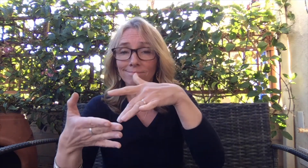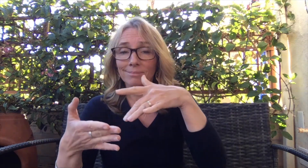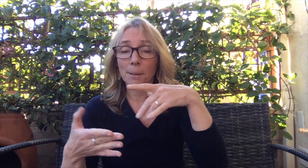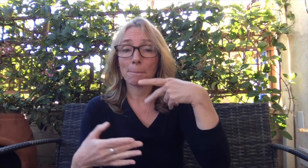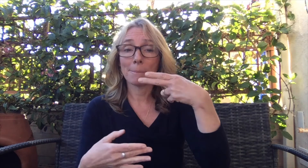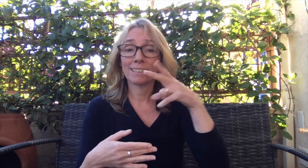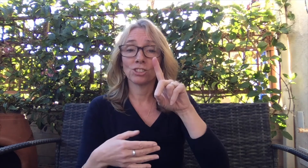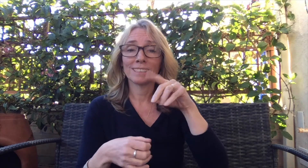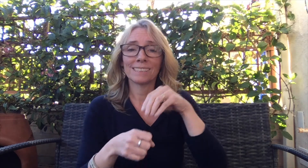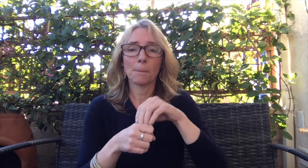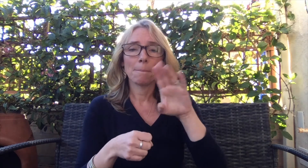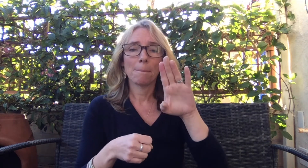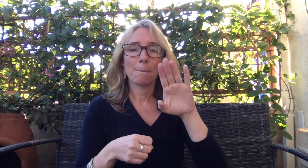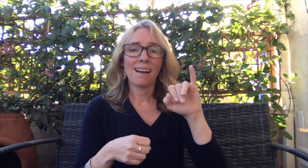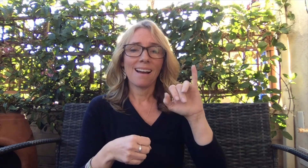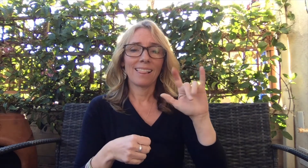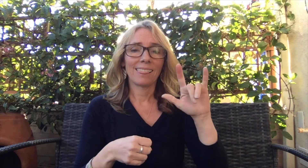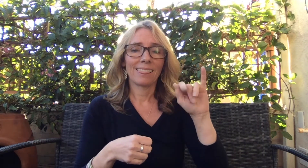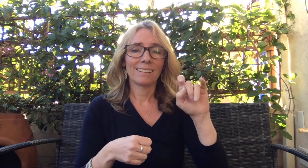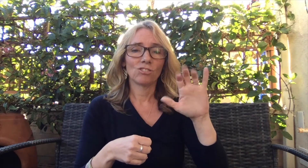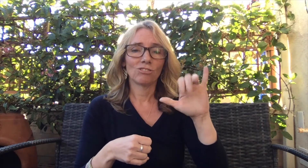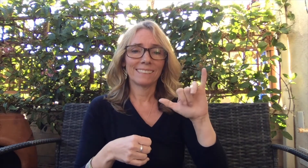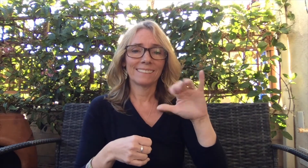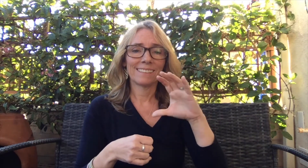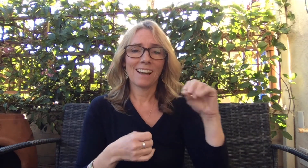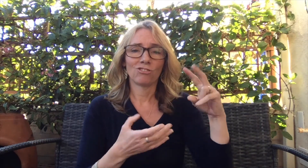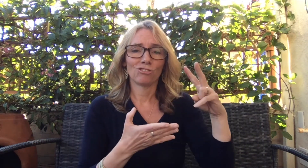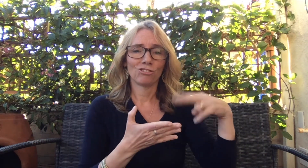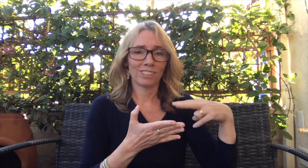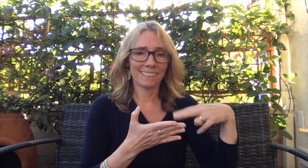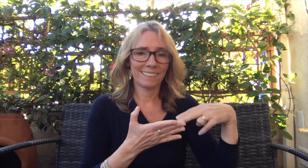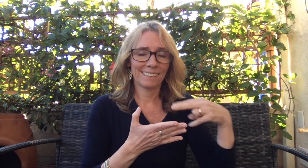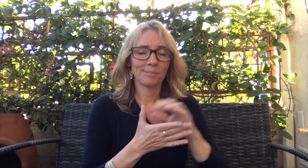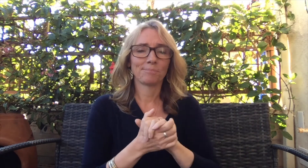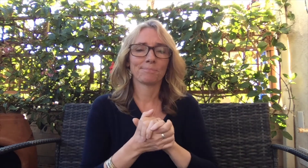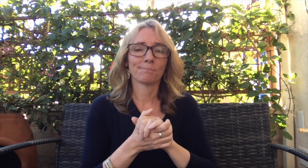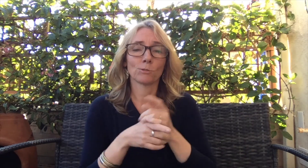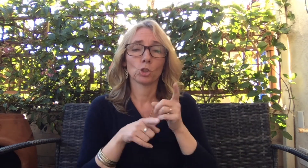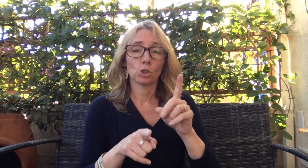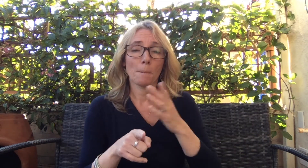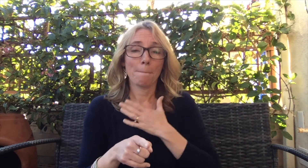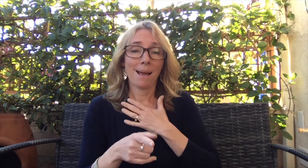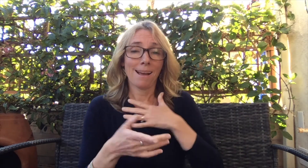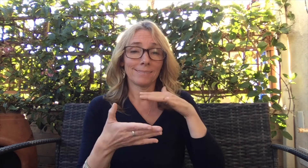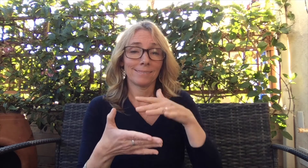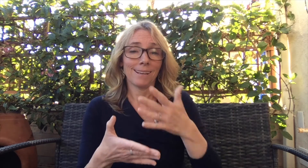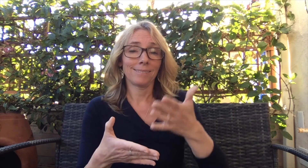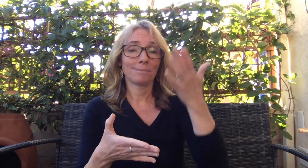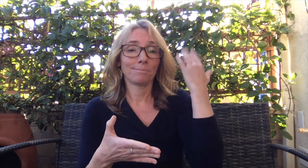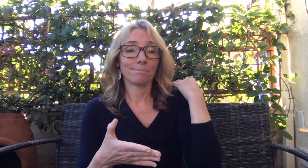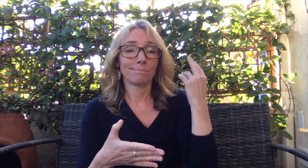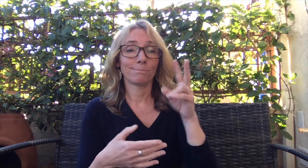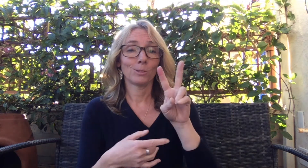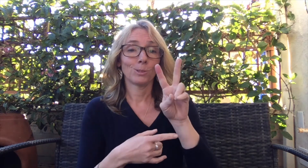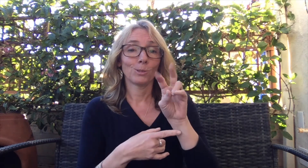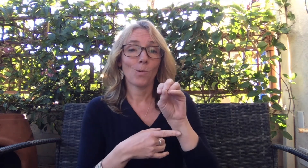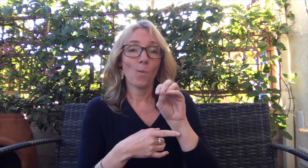I can say this because I actually studied biliteracy in reading as my PhD studies back